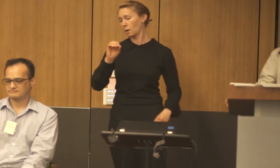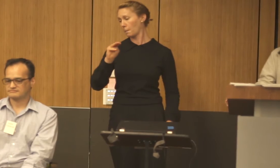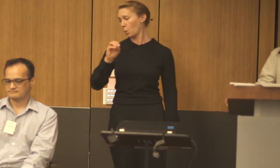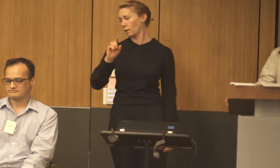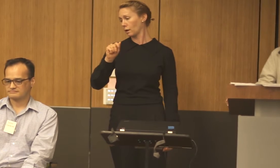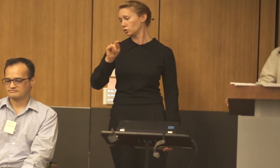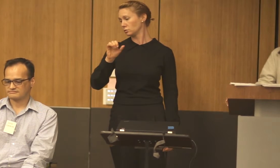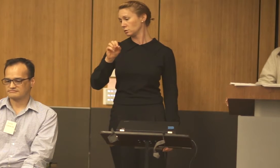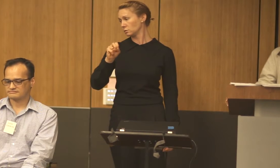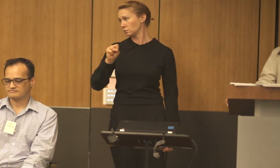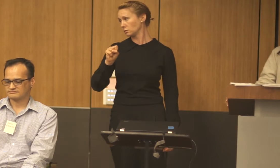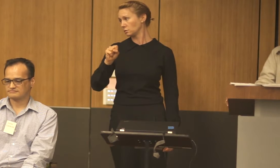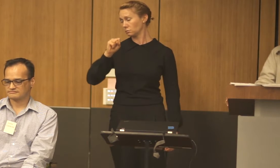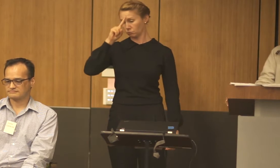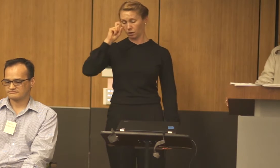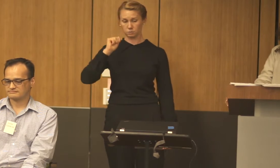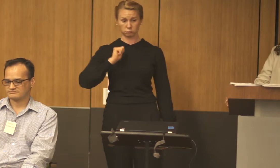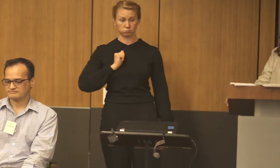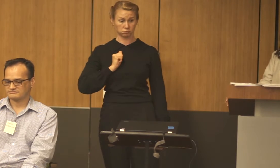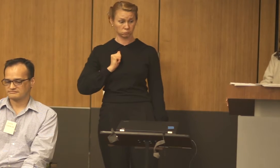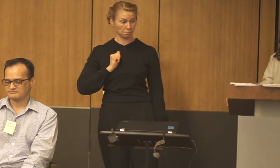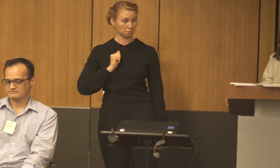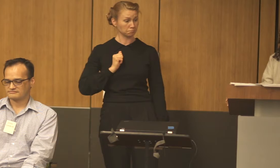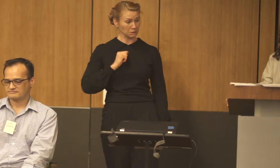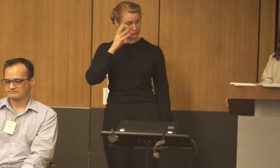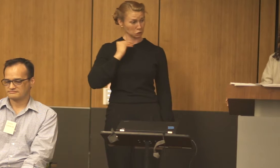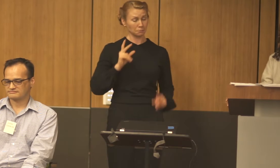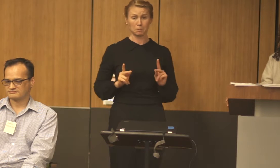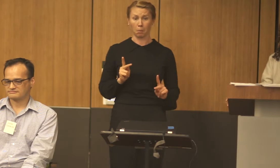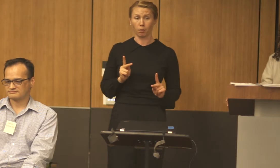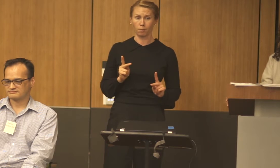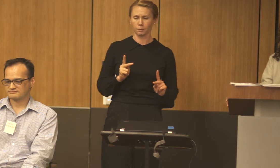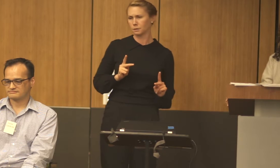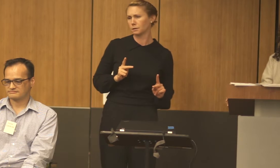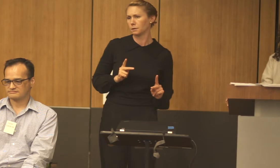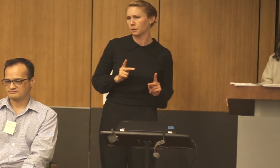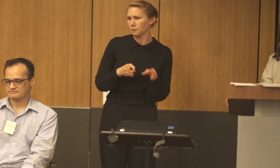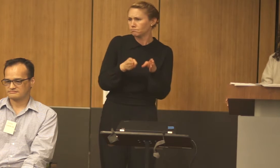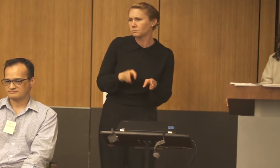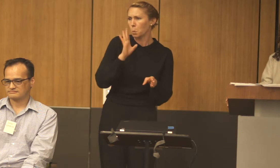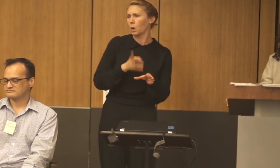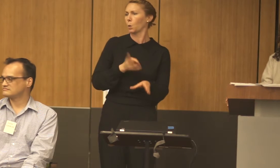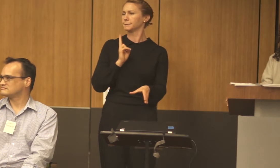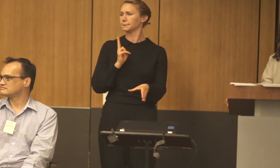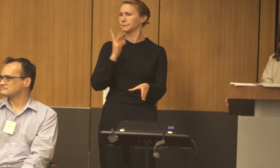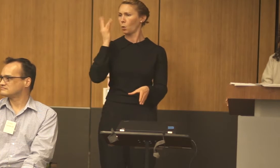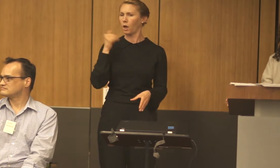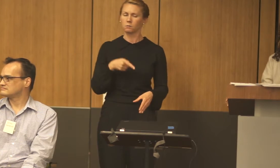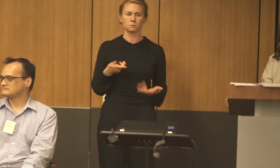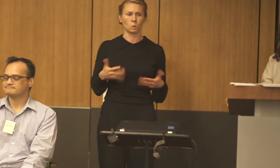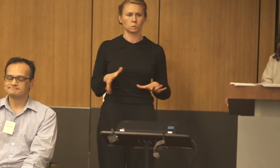because you know, I will have people, consumers that will quit jobs just because they're afraid to